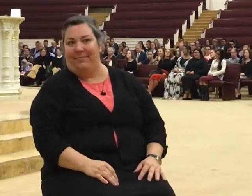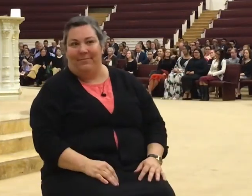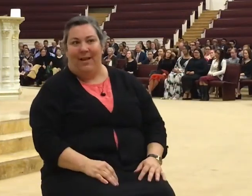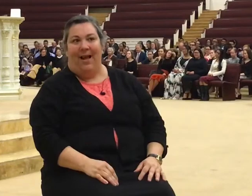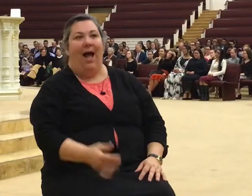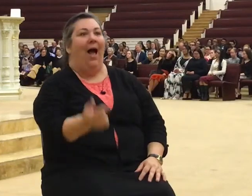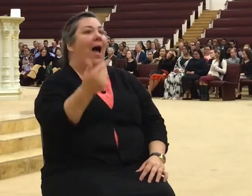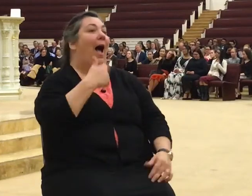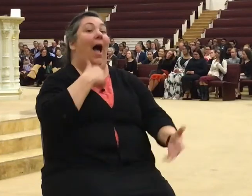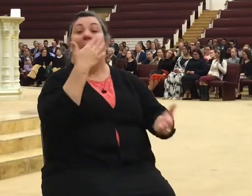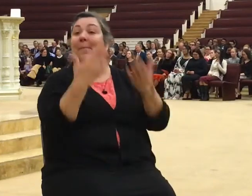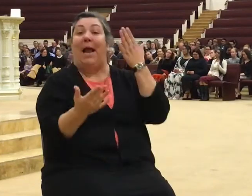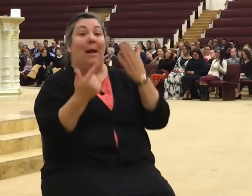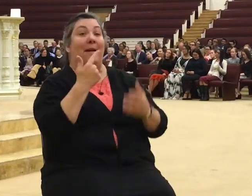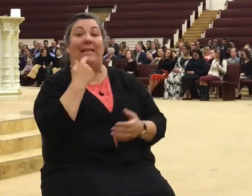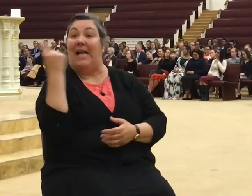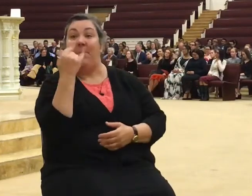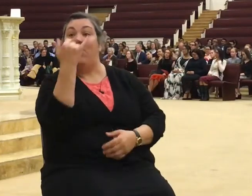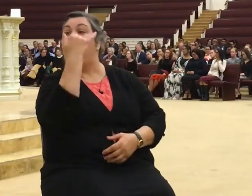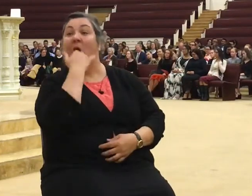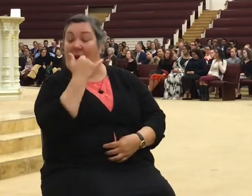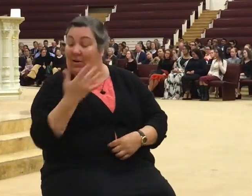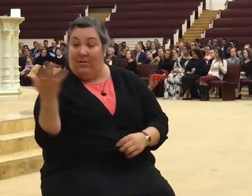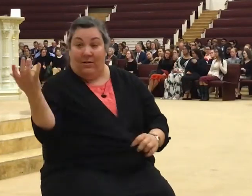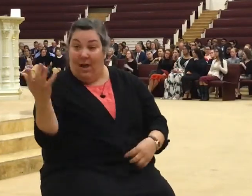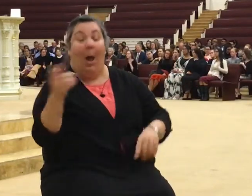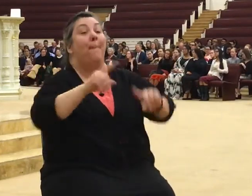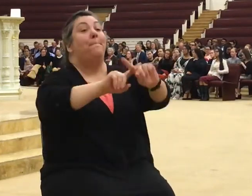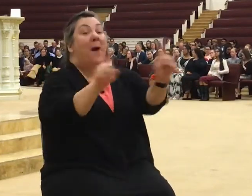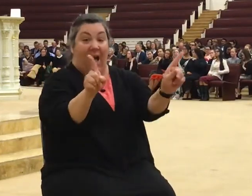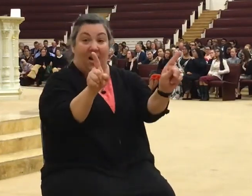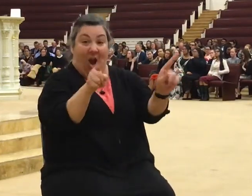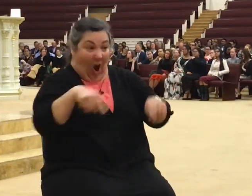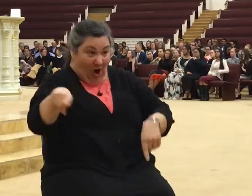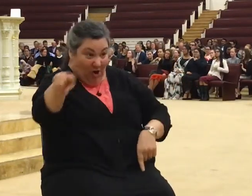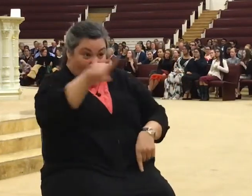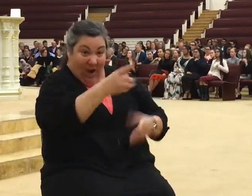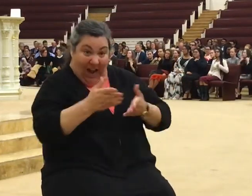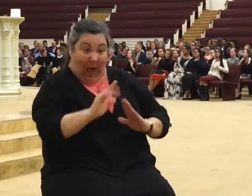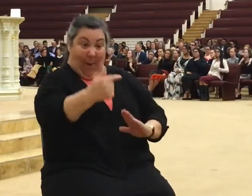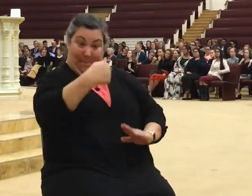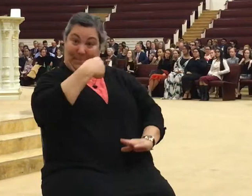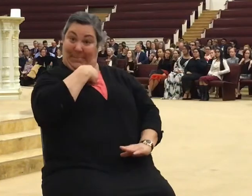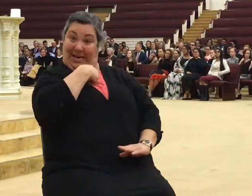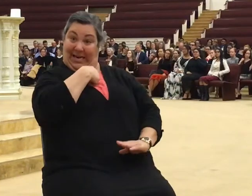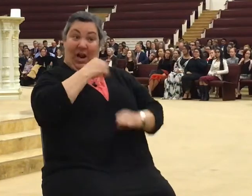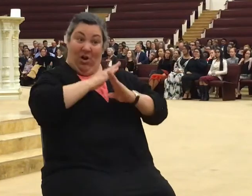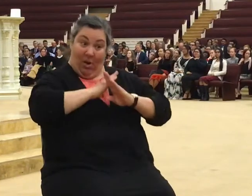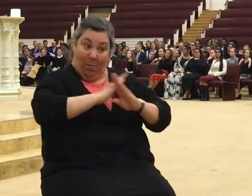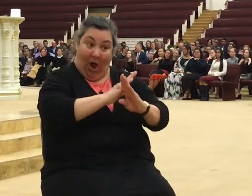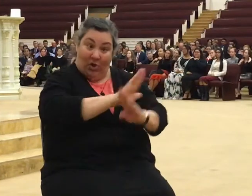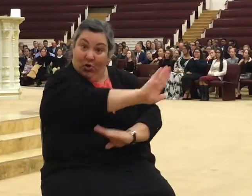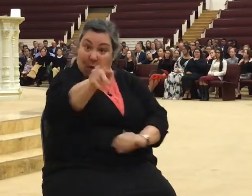I may have said it wrong, done it wrong, but are you going to let me keep you from your